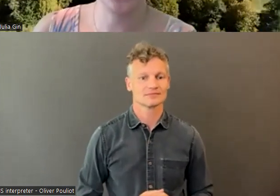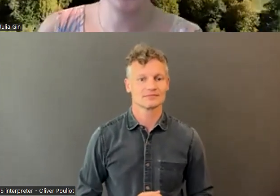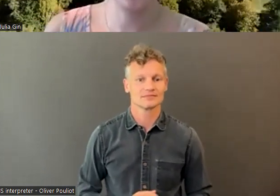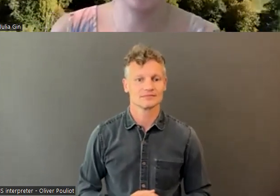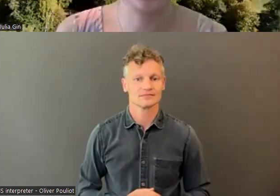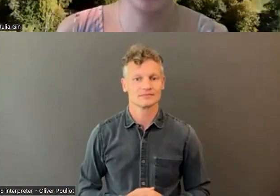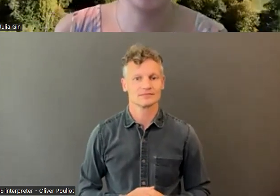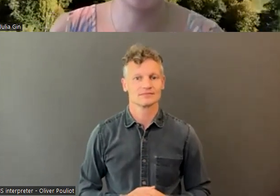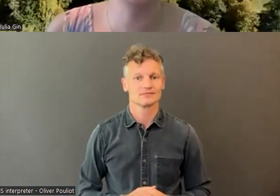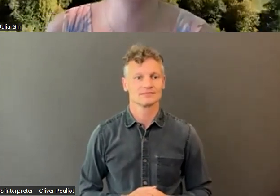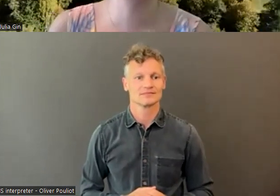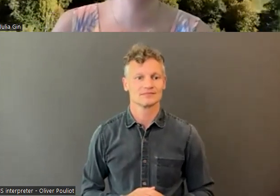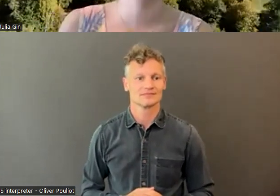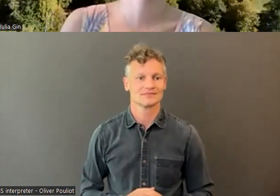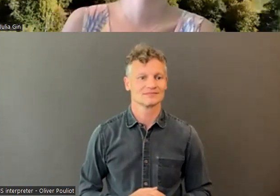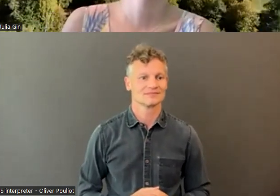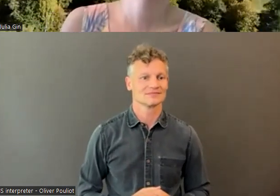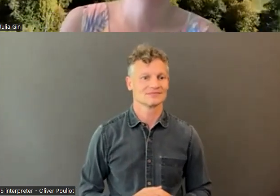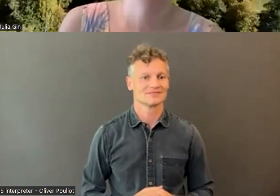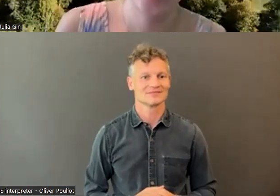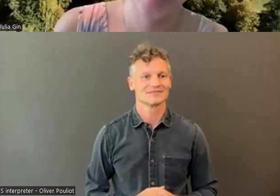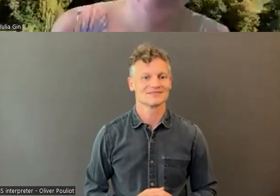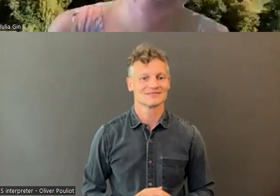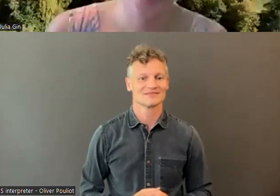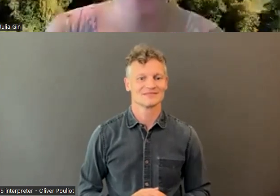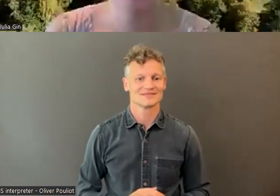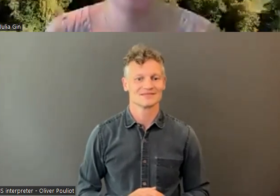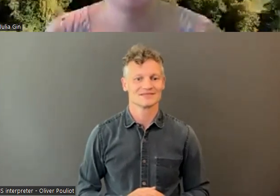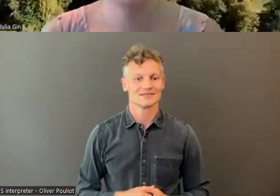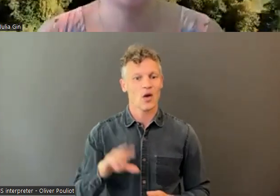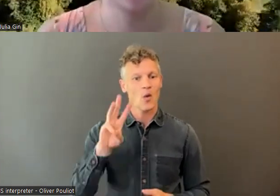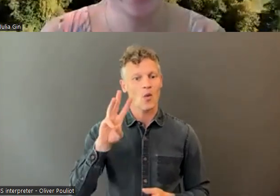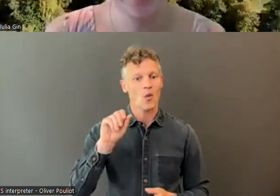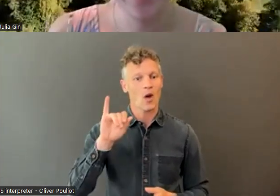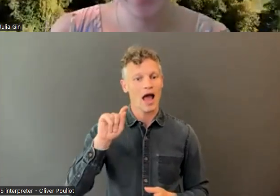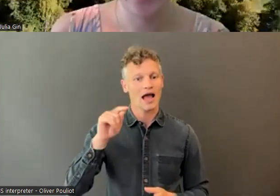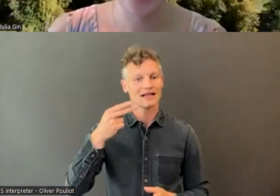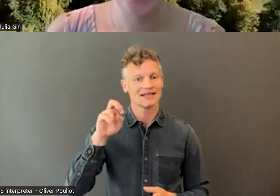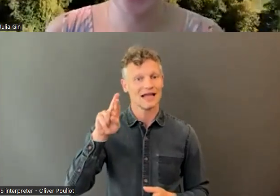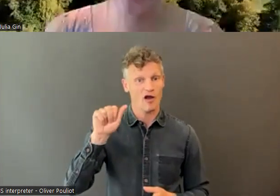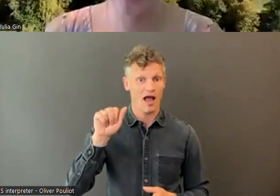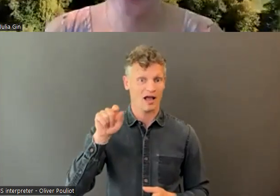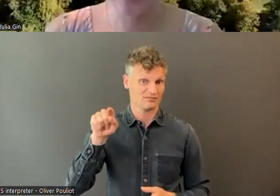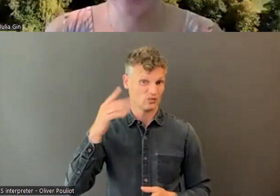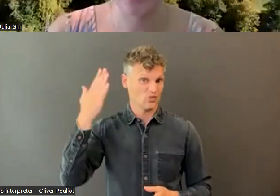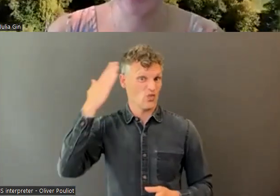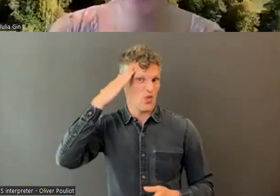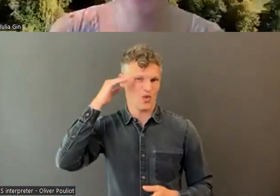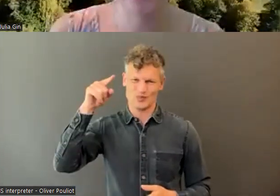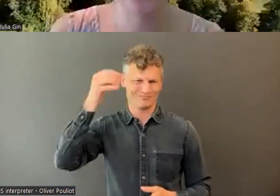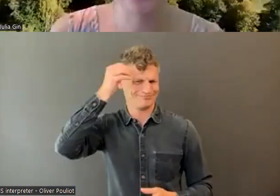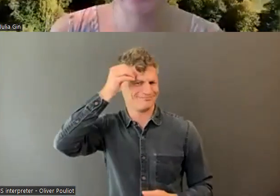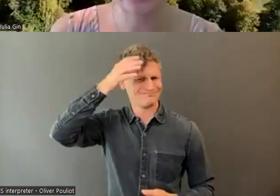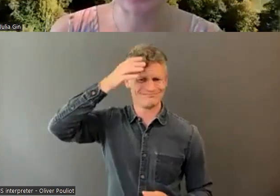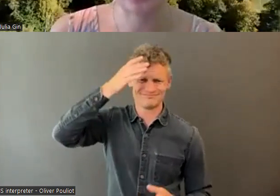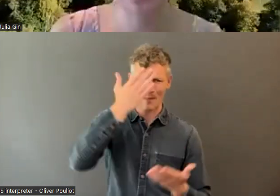geek, is that the appropriate term? But you've obviously observed this and worked with them quite closely in your organization.